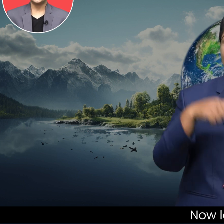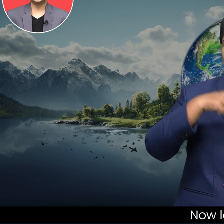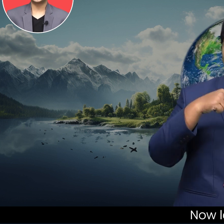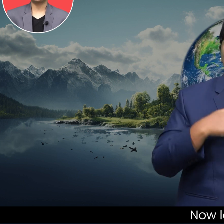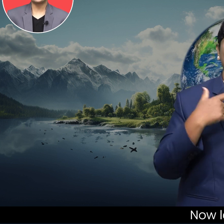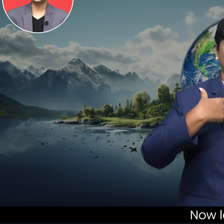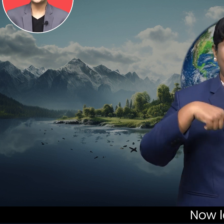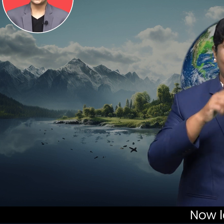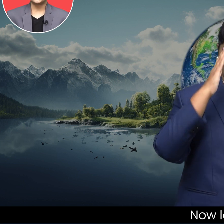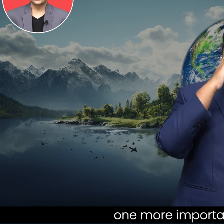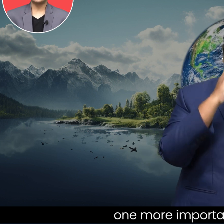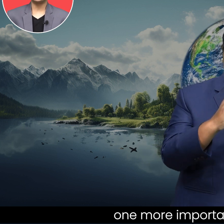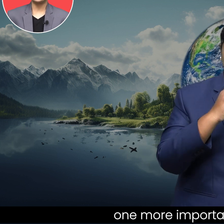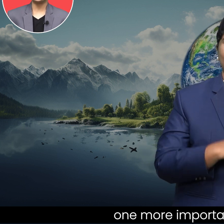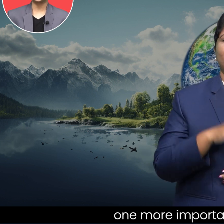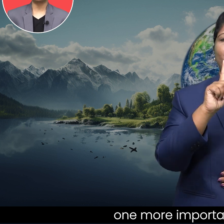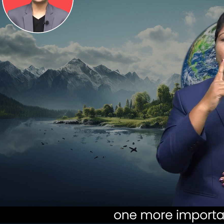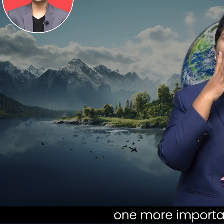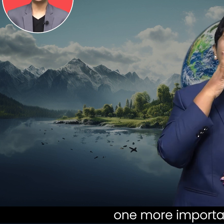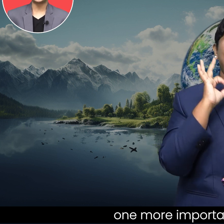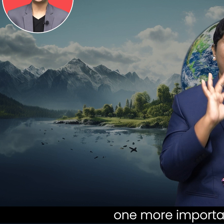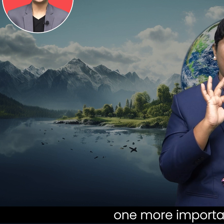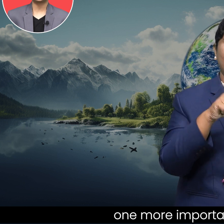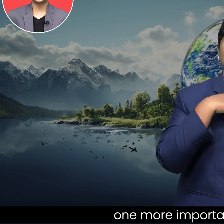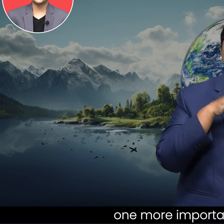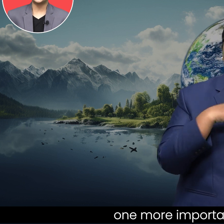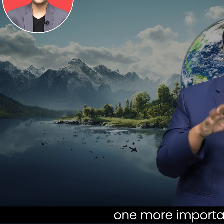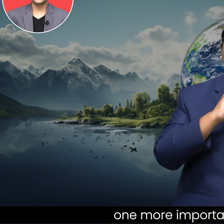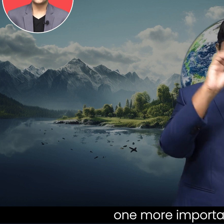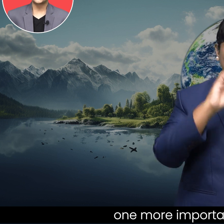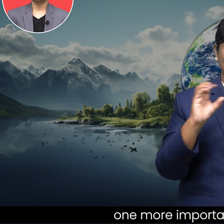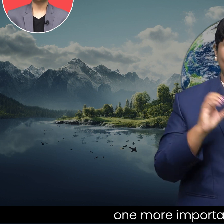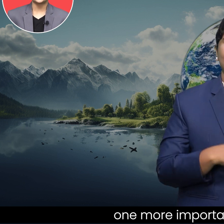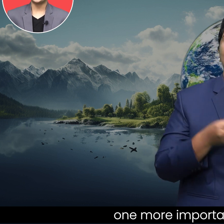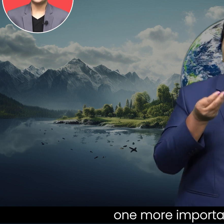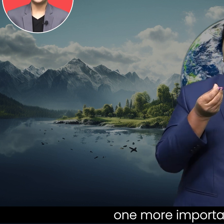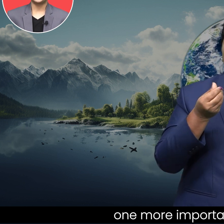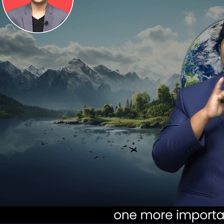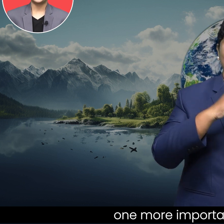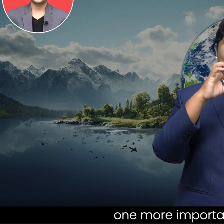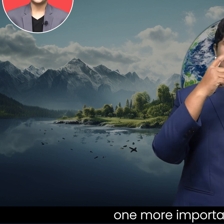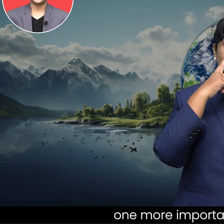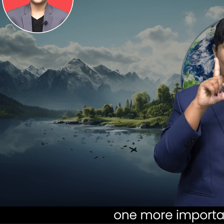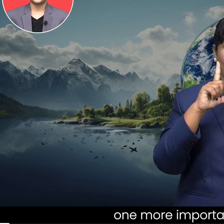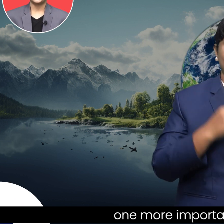Now, let's focus on one more important natural resource, soil.